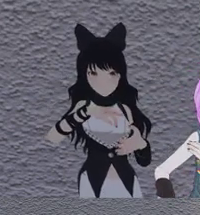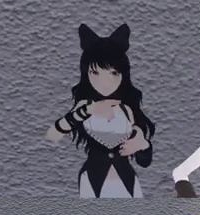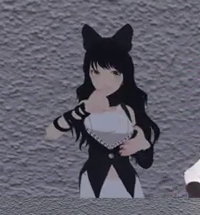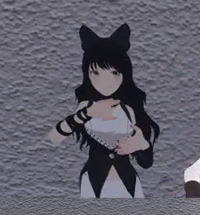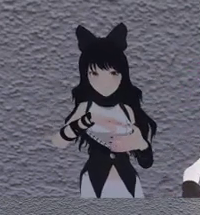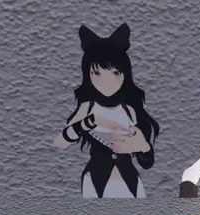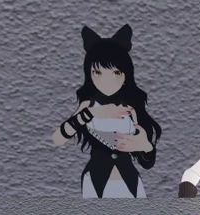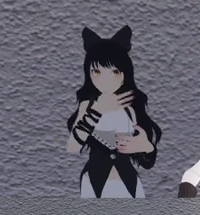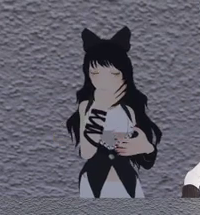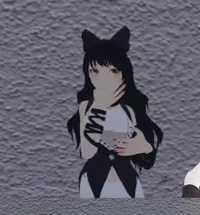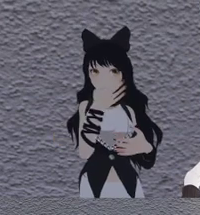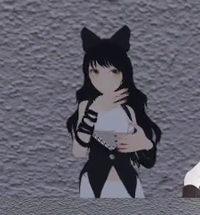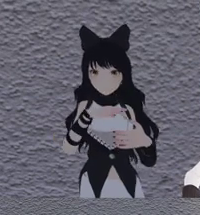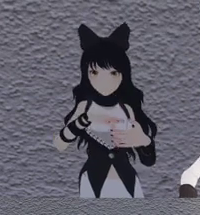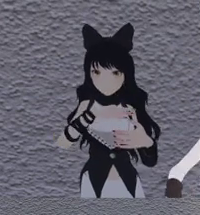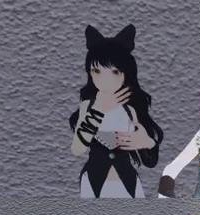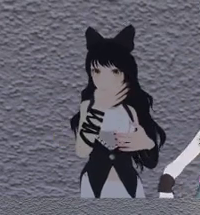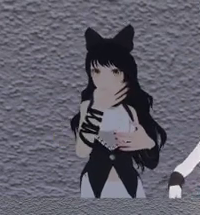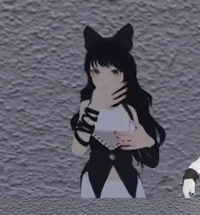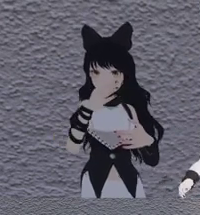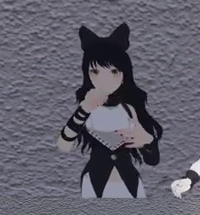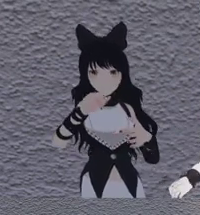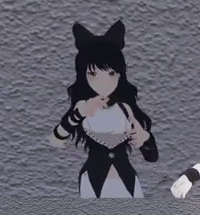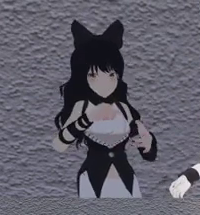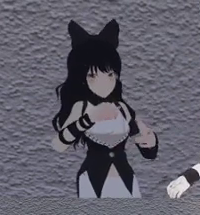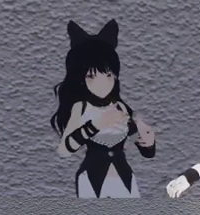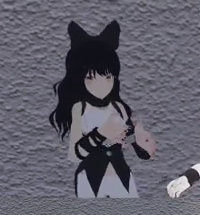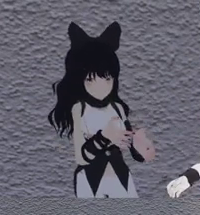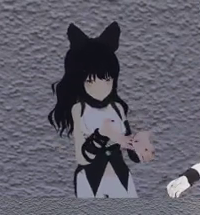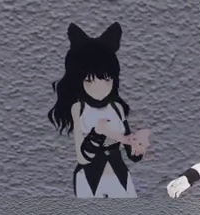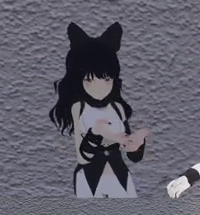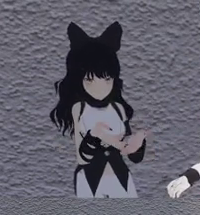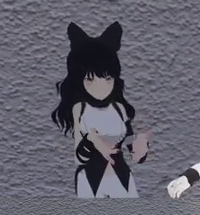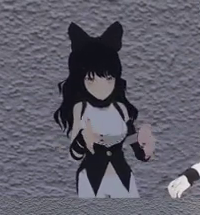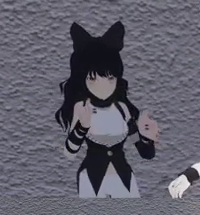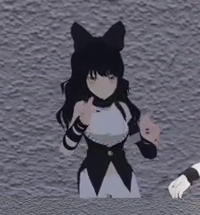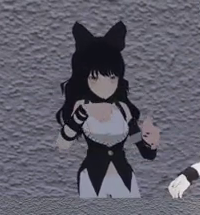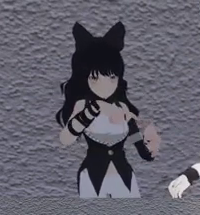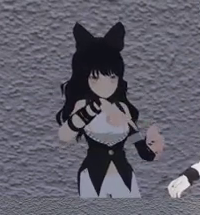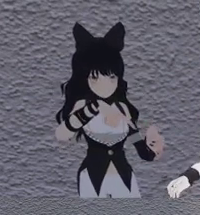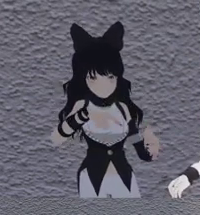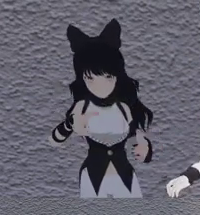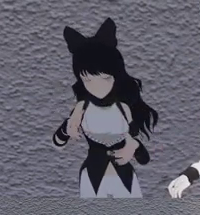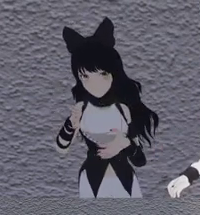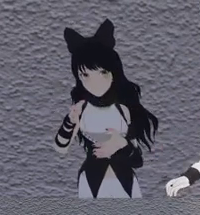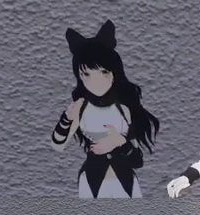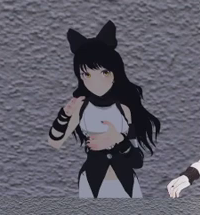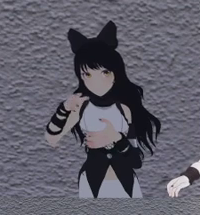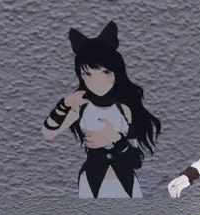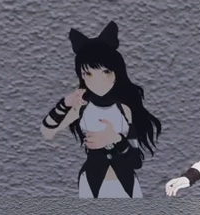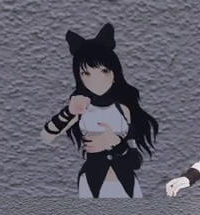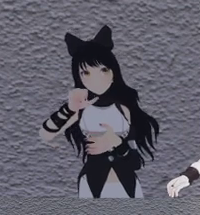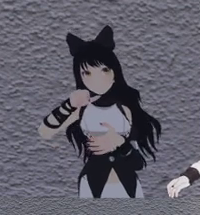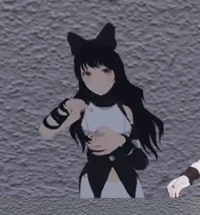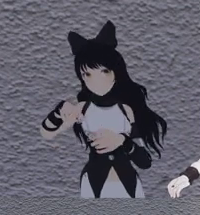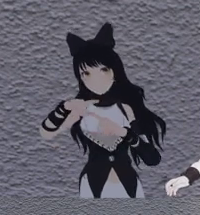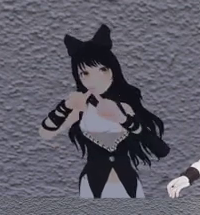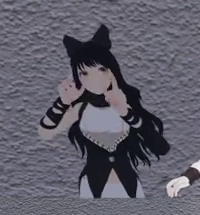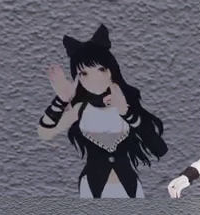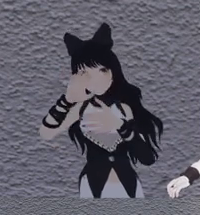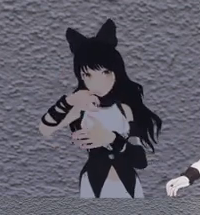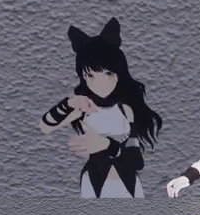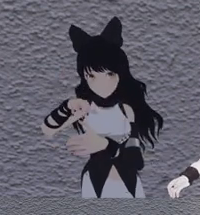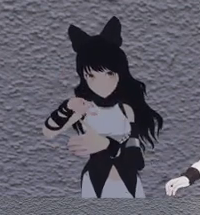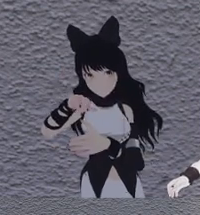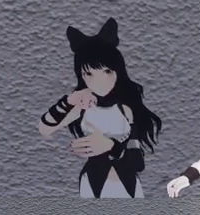Chips. Usually chip bag. You're taking out chips and you're putting it in your mouth. Chips.